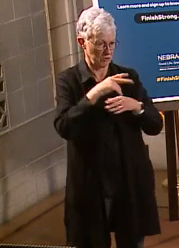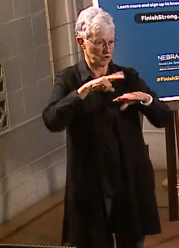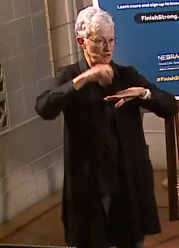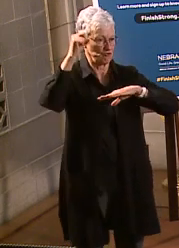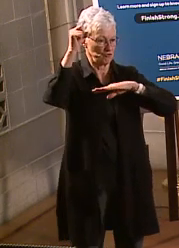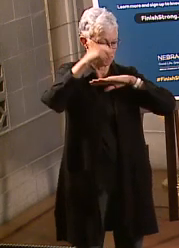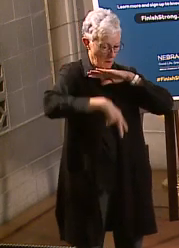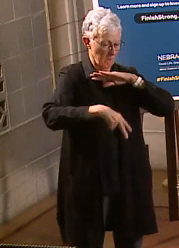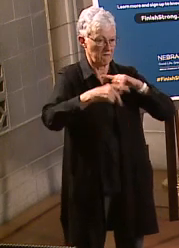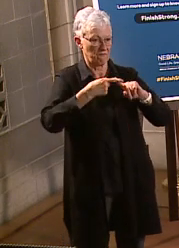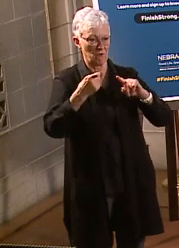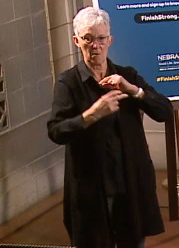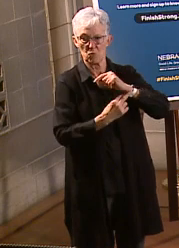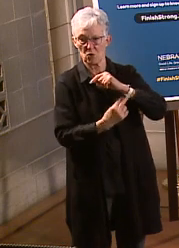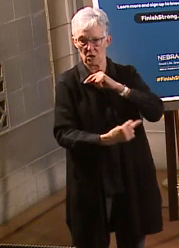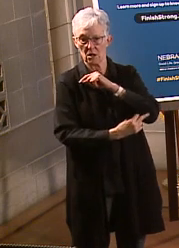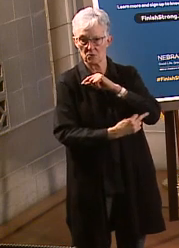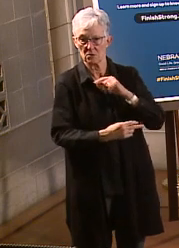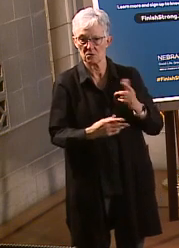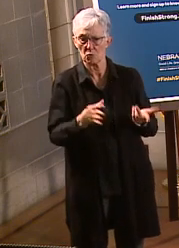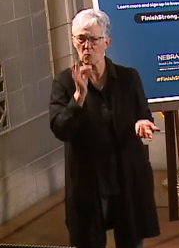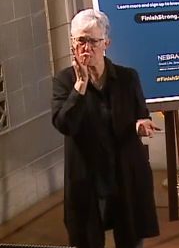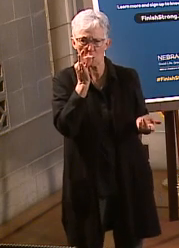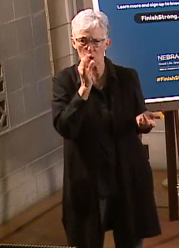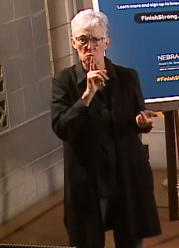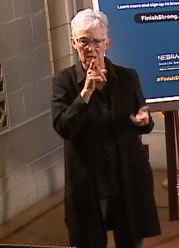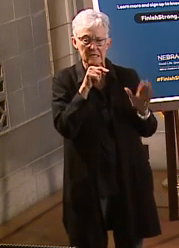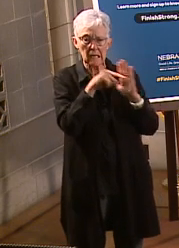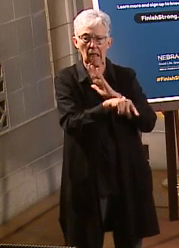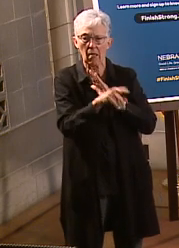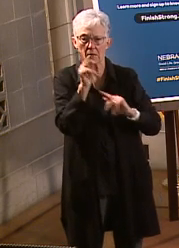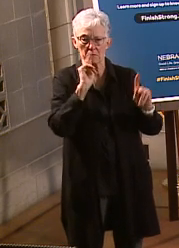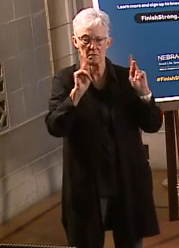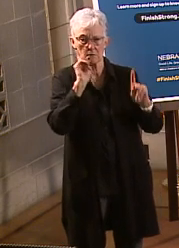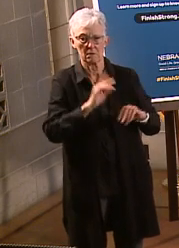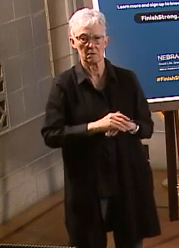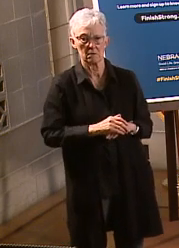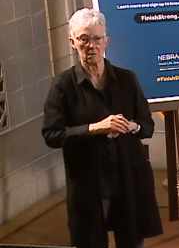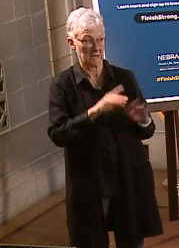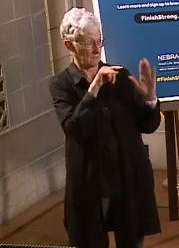death. So marijuana is actually killing people. We see it killing people on the